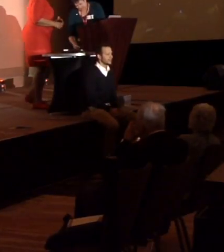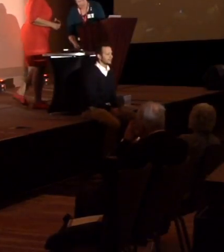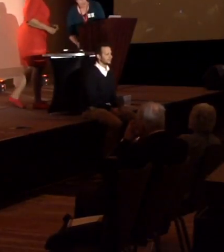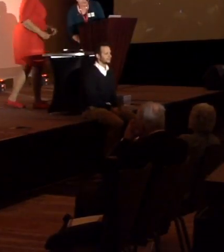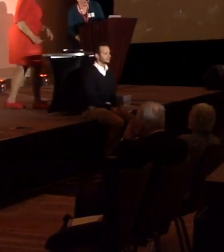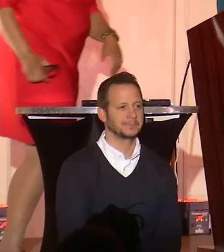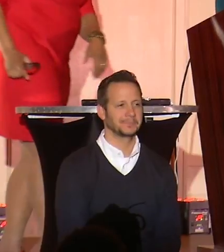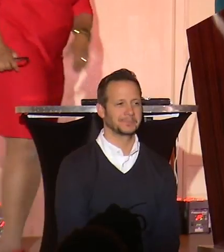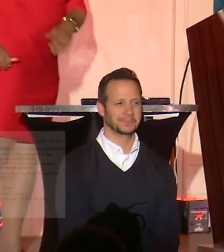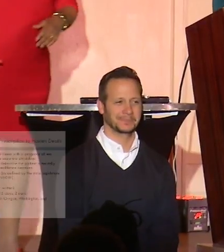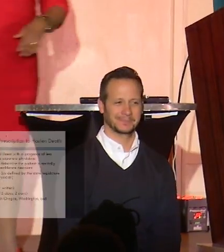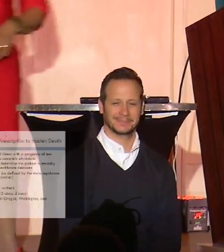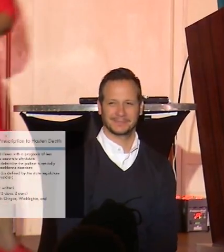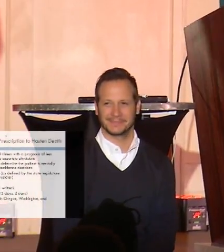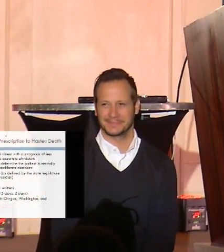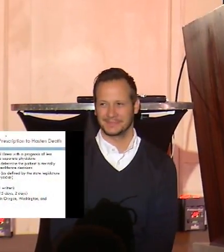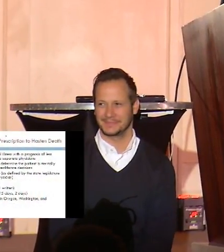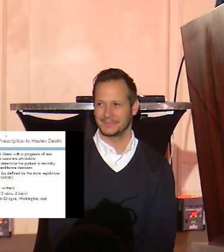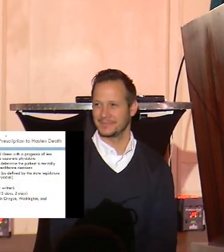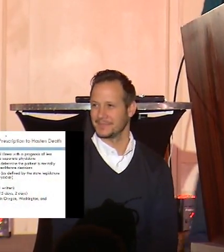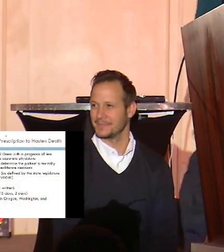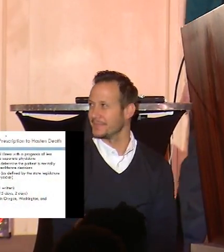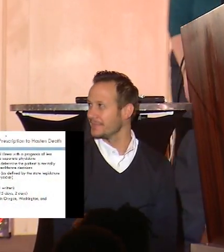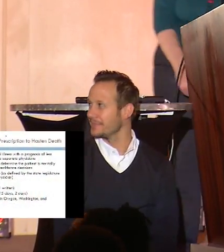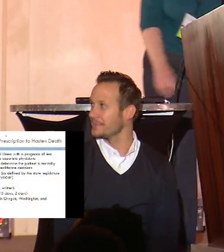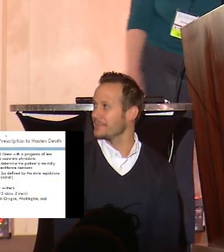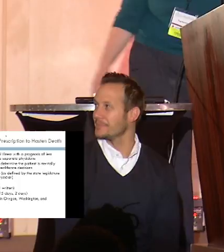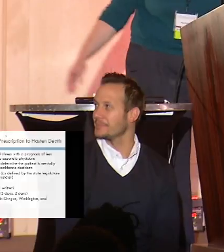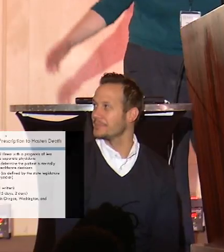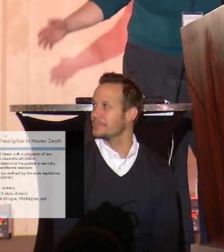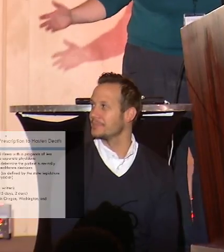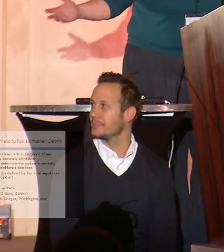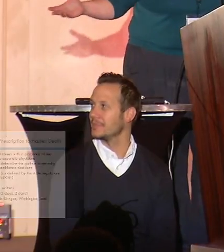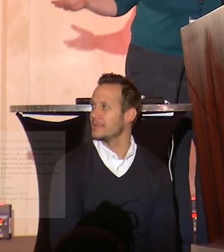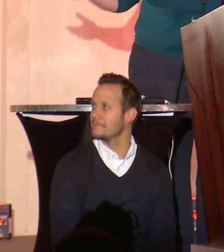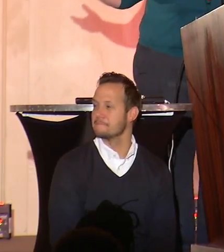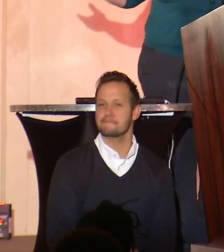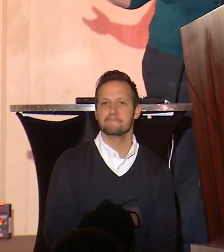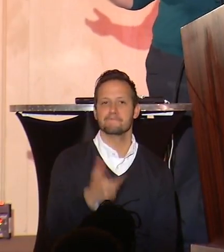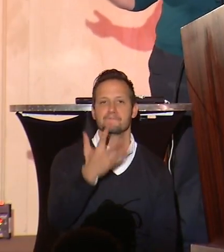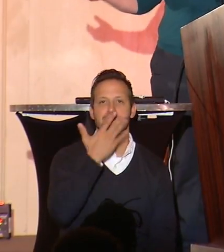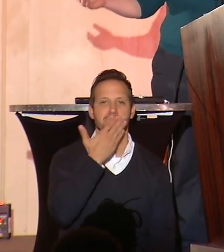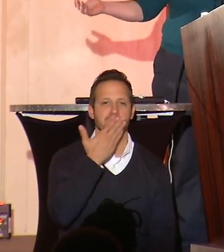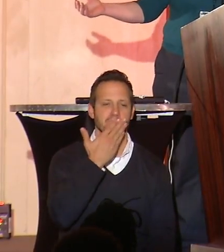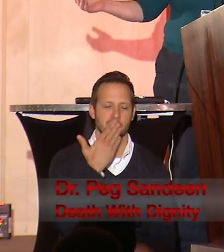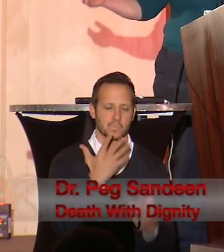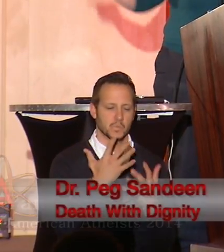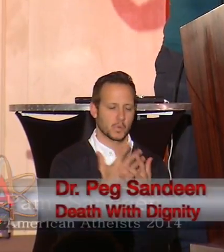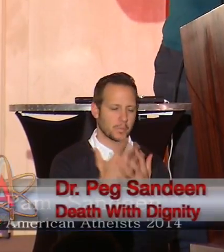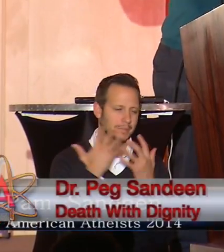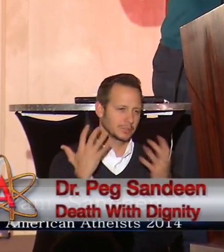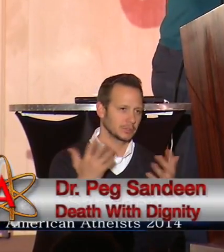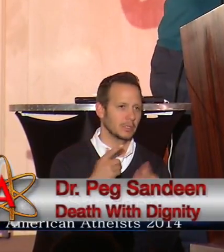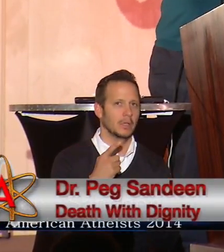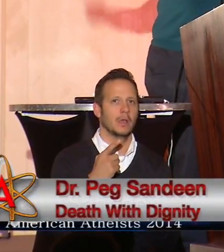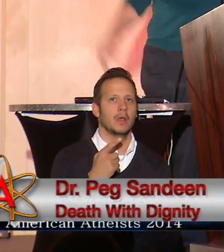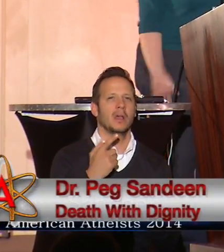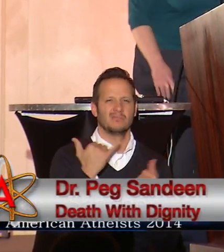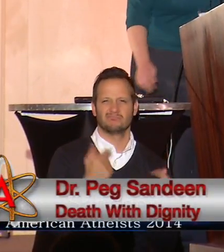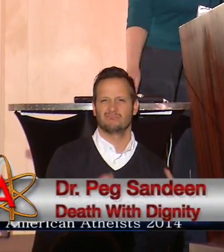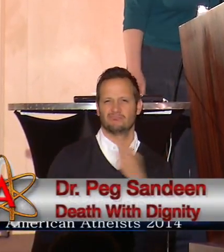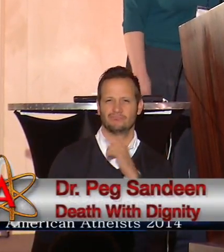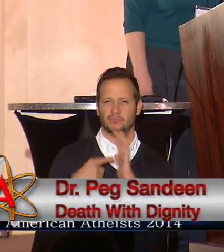nation. Hooray. Hooray. Thank you so much. And I have to say, we can go to my slides